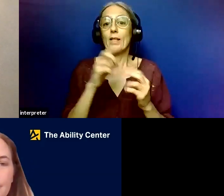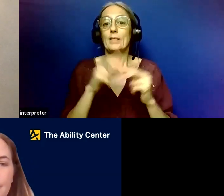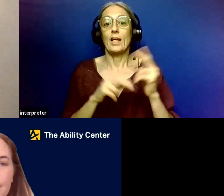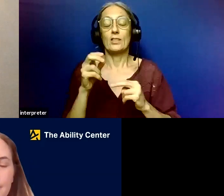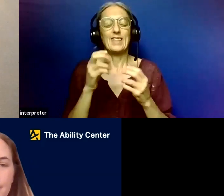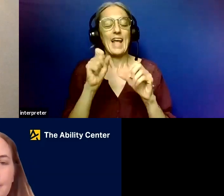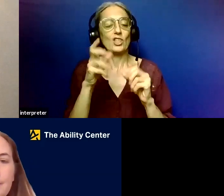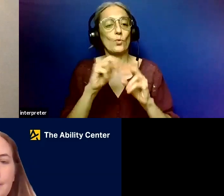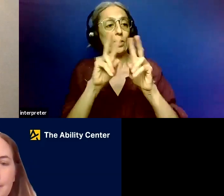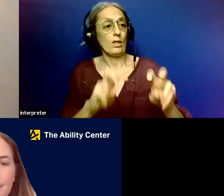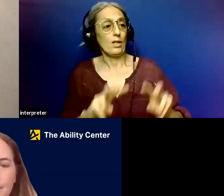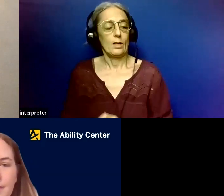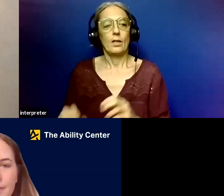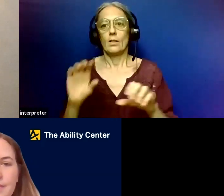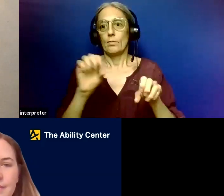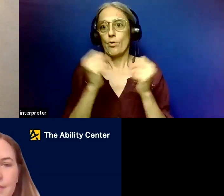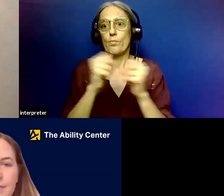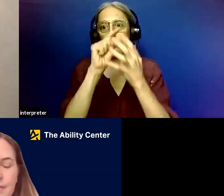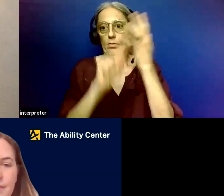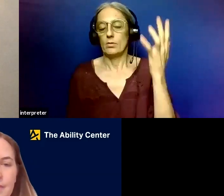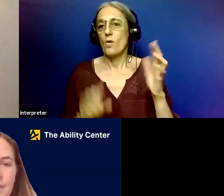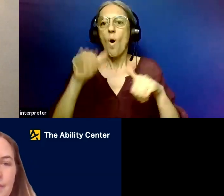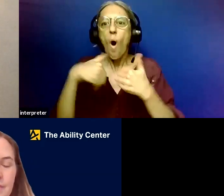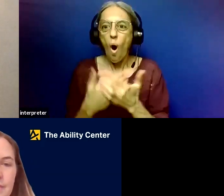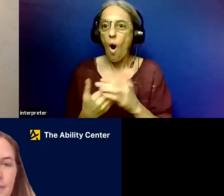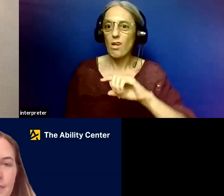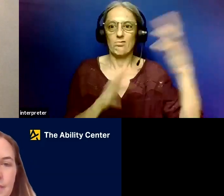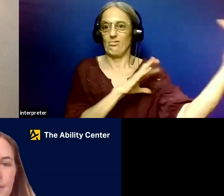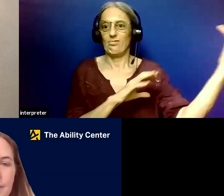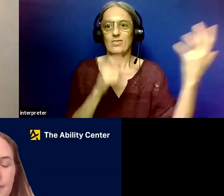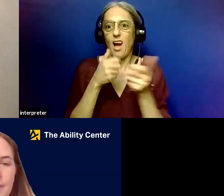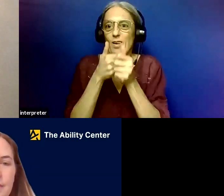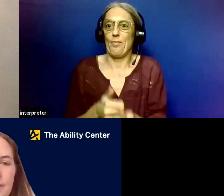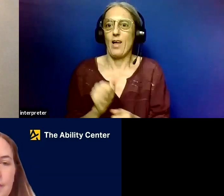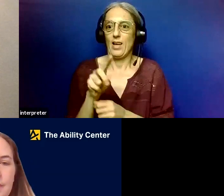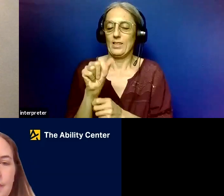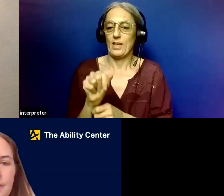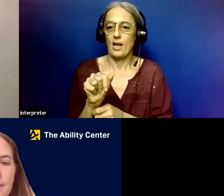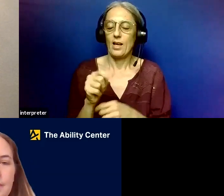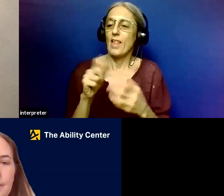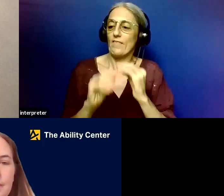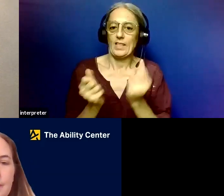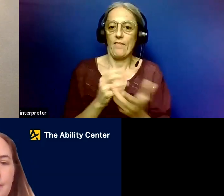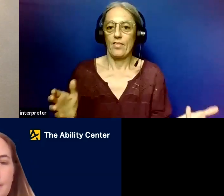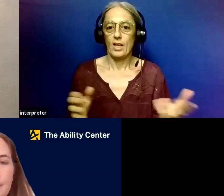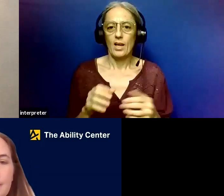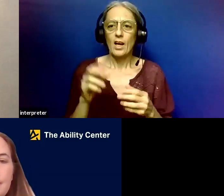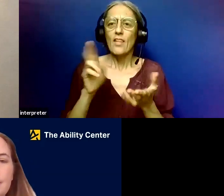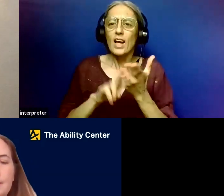unpleasant conversation. Mm-hmm. They ended up fixing everything, but the contractor said to me, well, 16 to 18 inches, but what's the